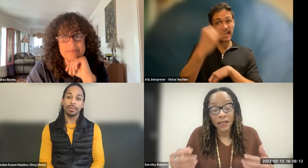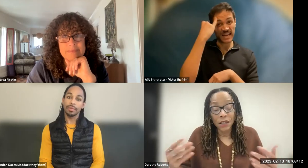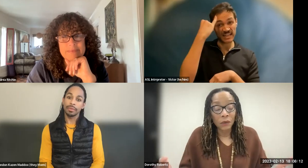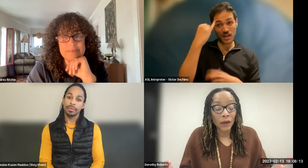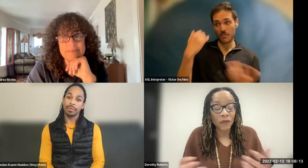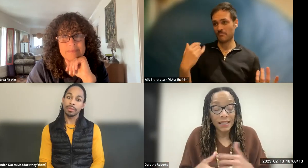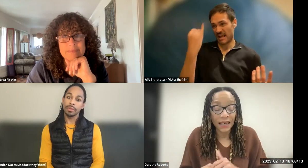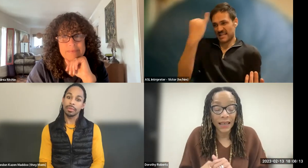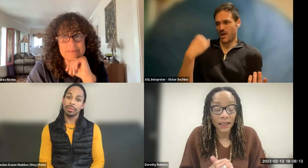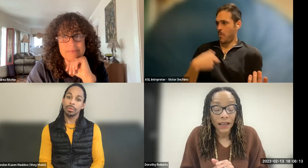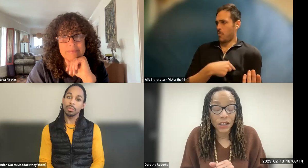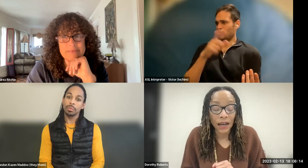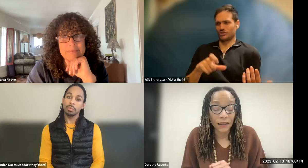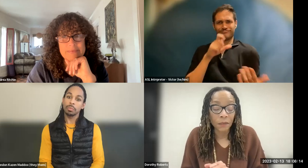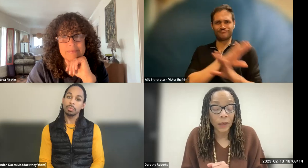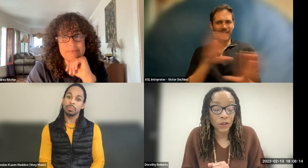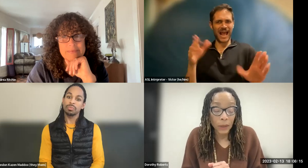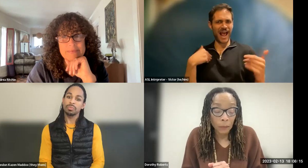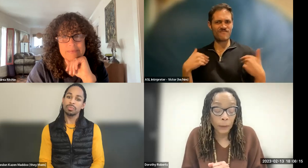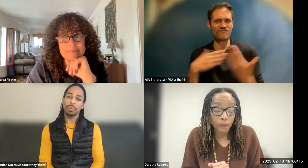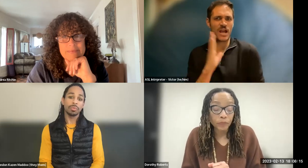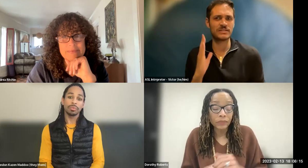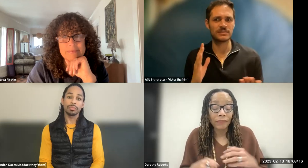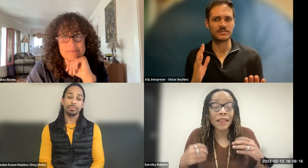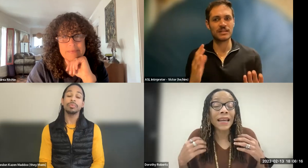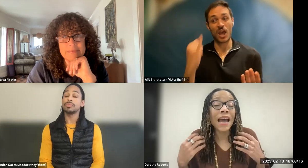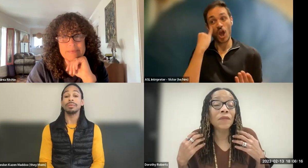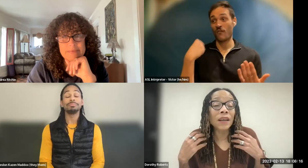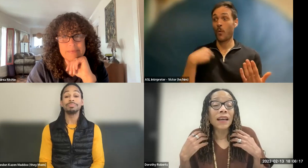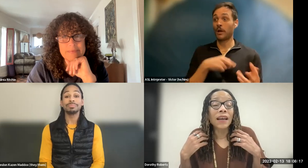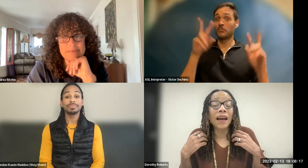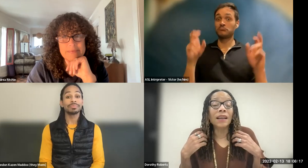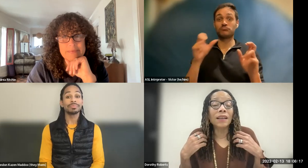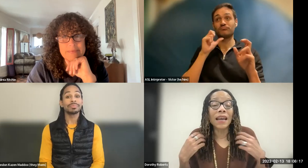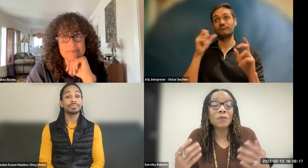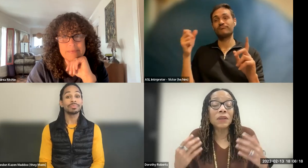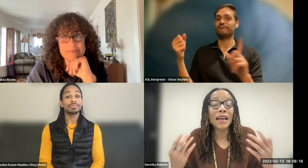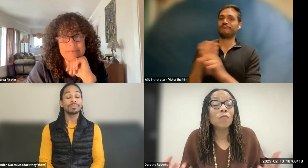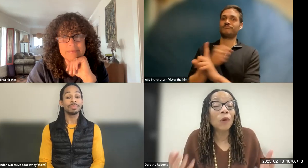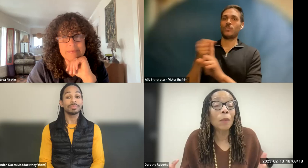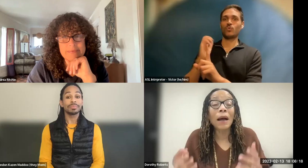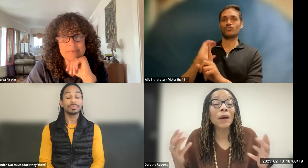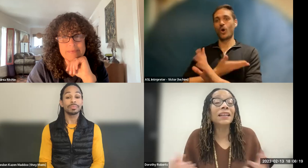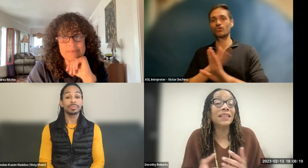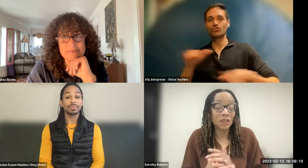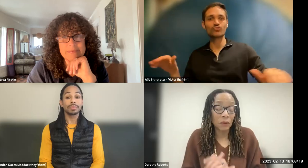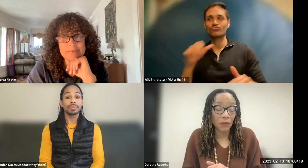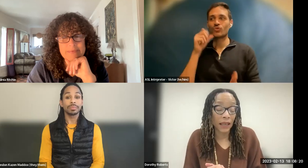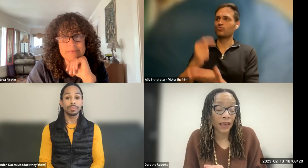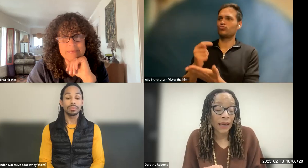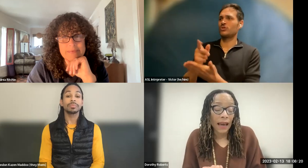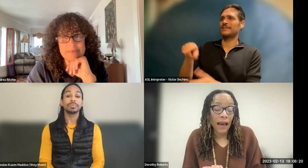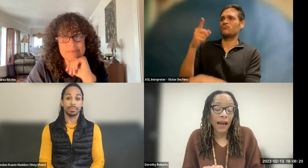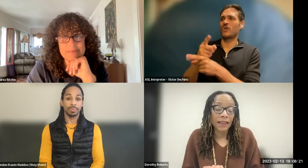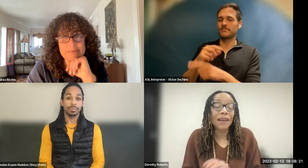comes to investigate child maltreatment. They have, caseworkers have more power and less